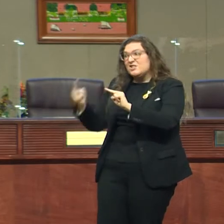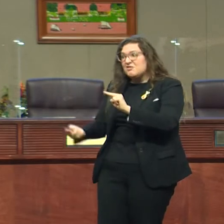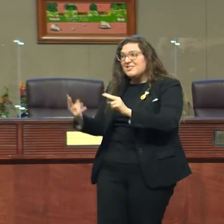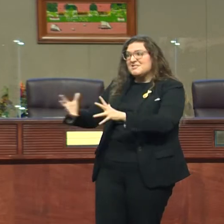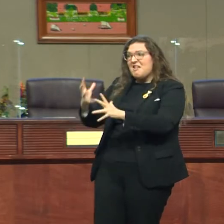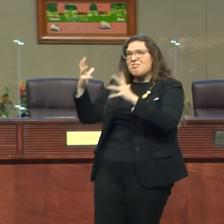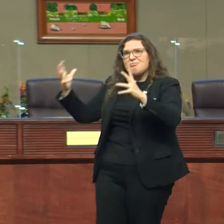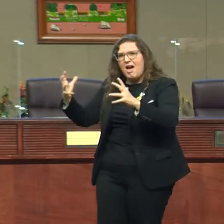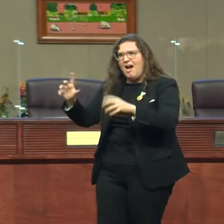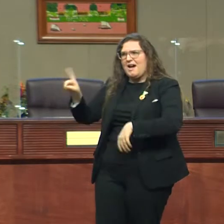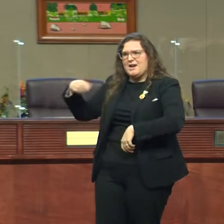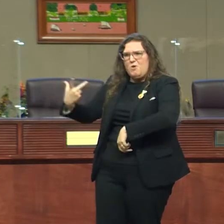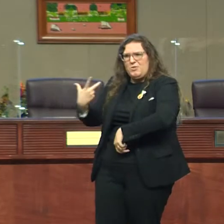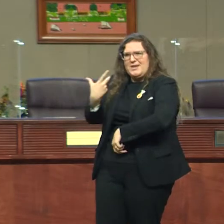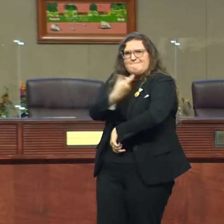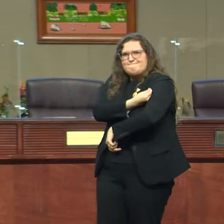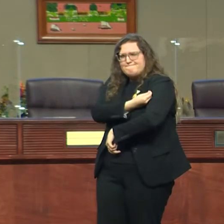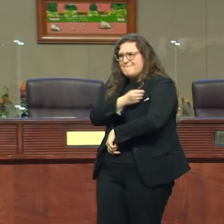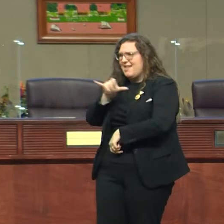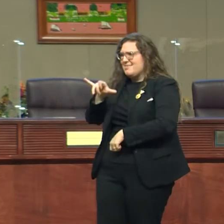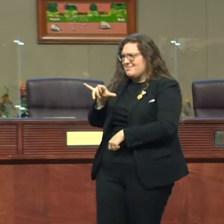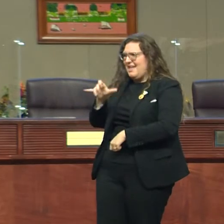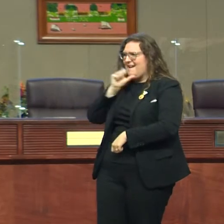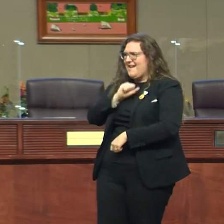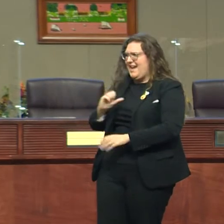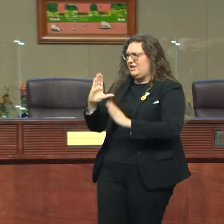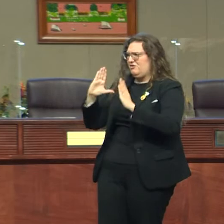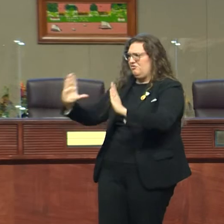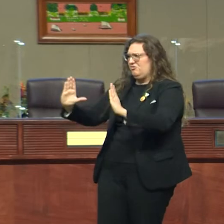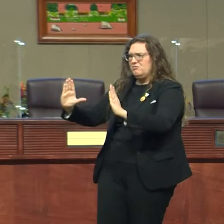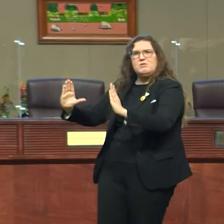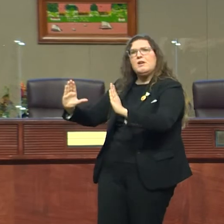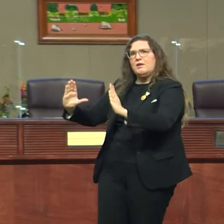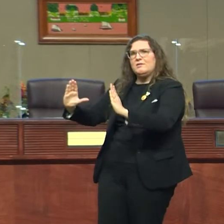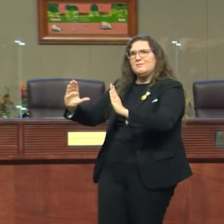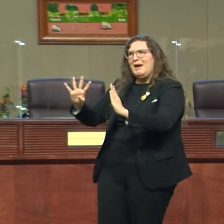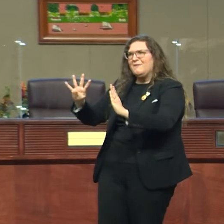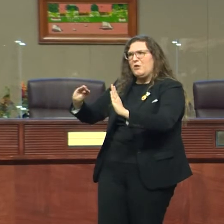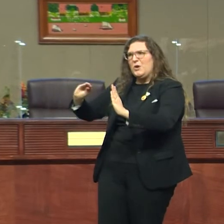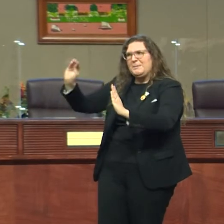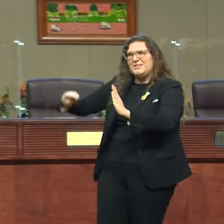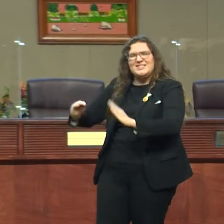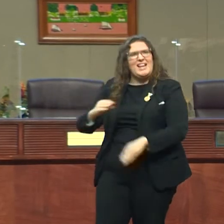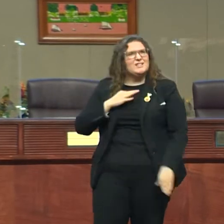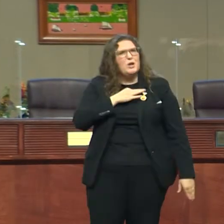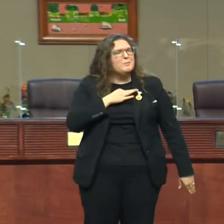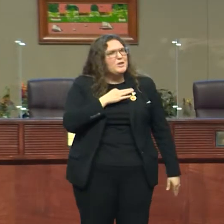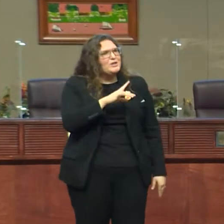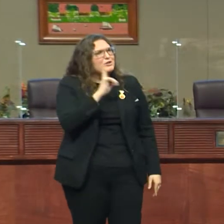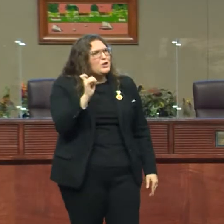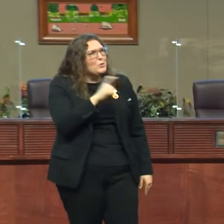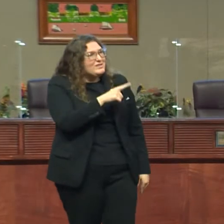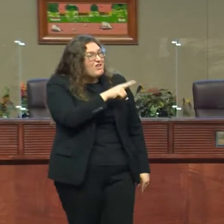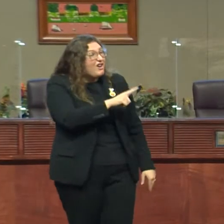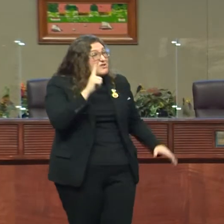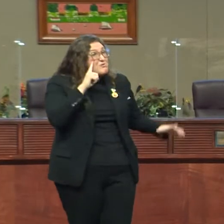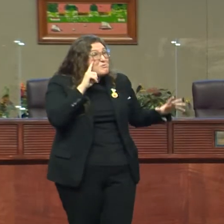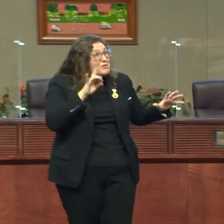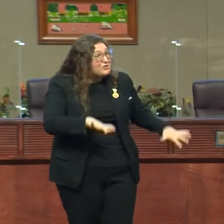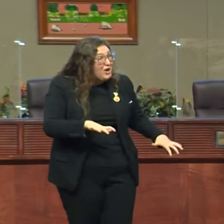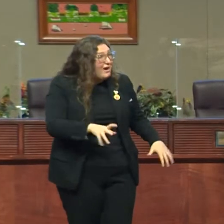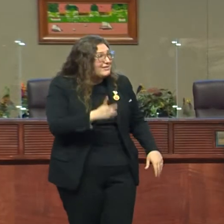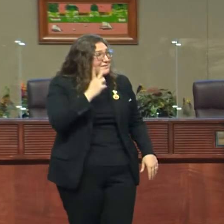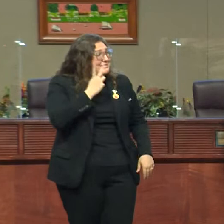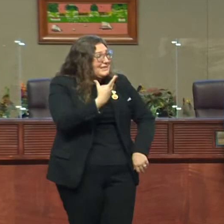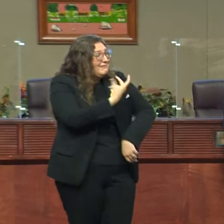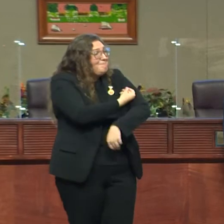40% of that population in Orange County. So I guess my question for you is, are you surprised to see how effective